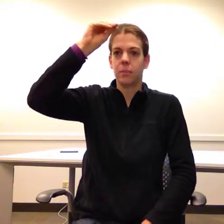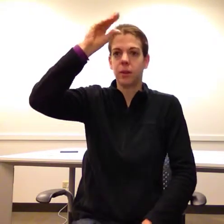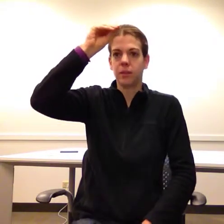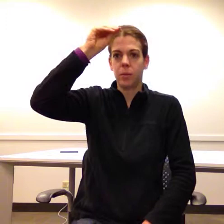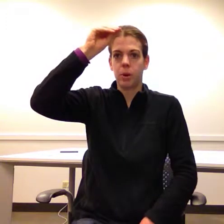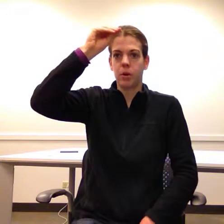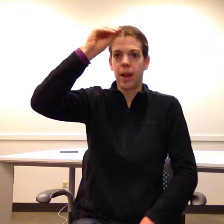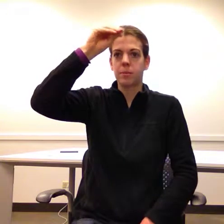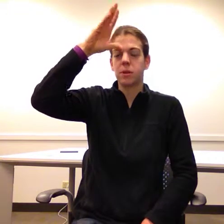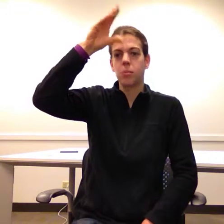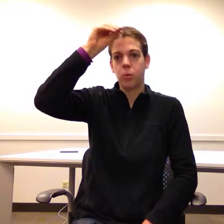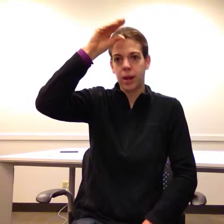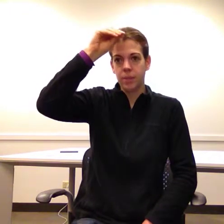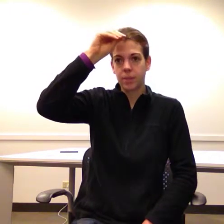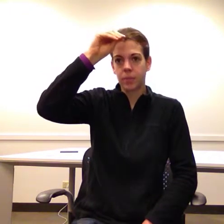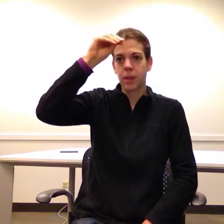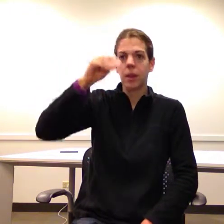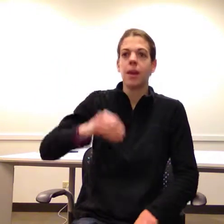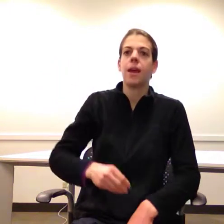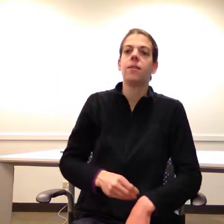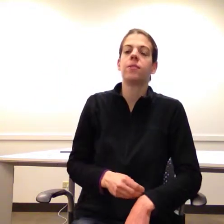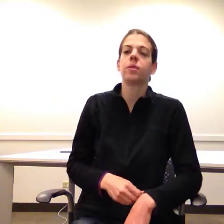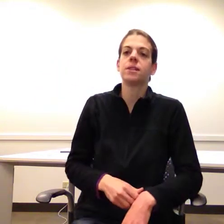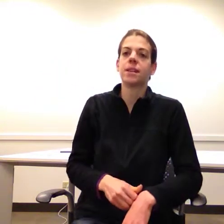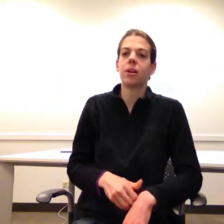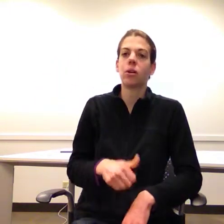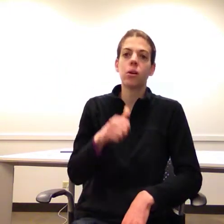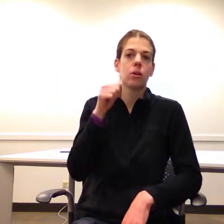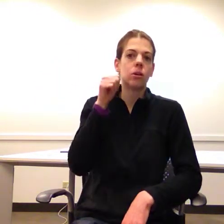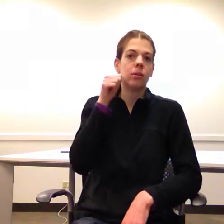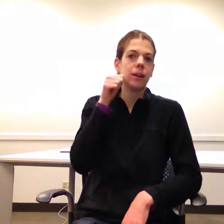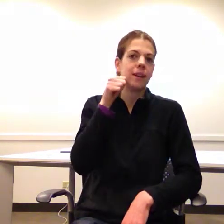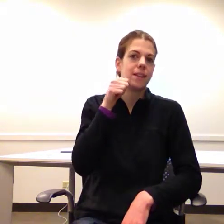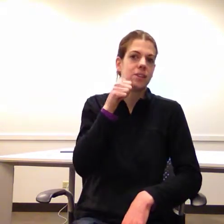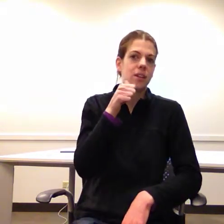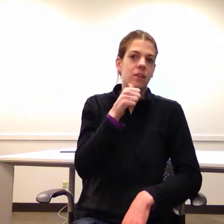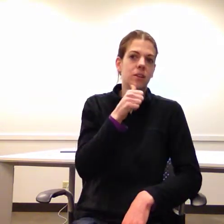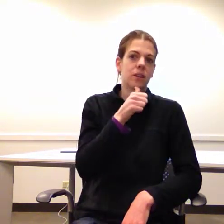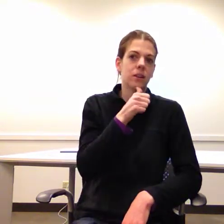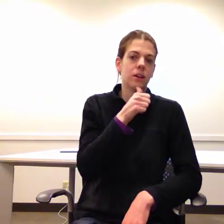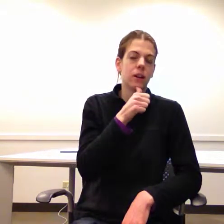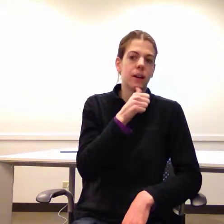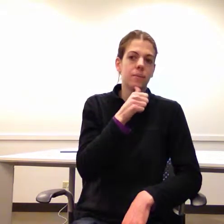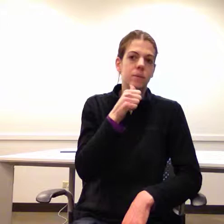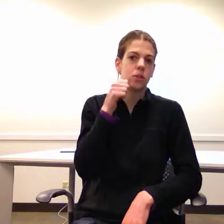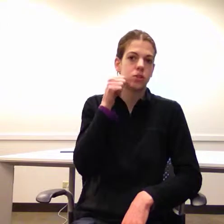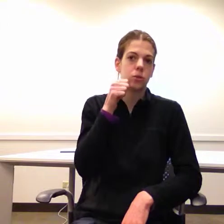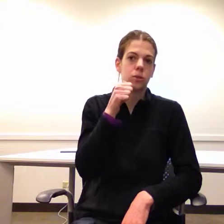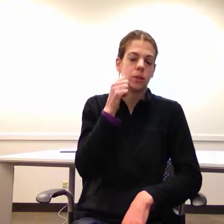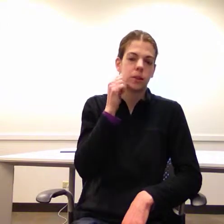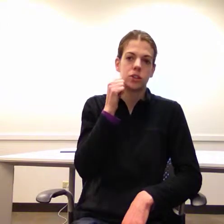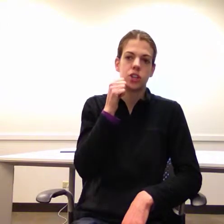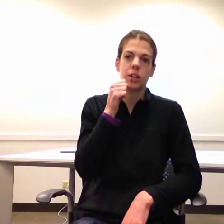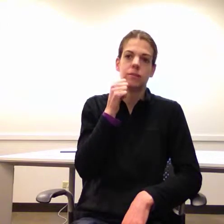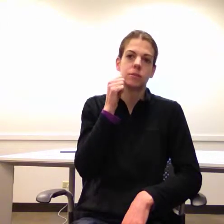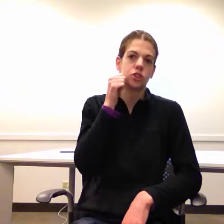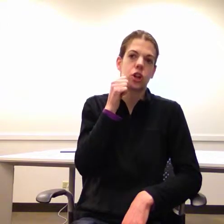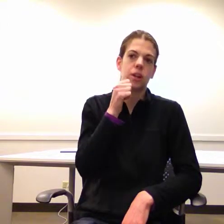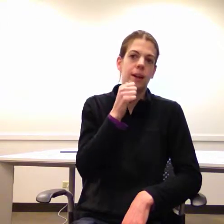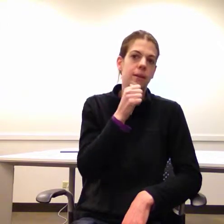bill of a ball cap. So boy. And then if we're going to sign girl, it's actually along your shoulder or your chin, your jawline